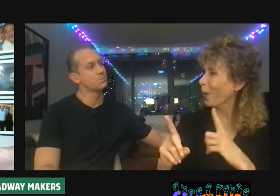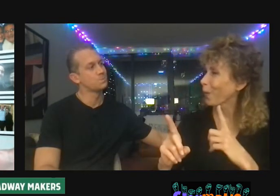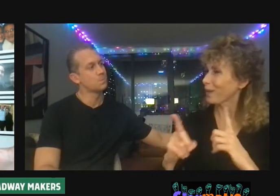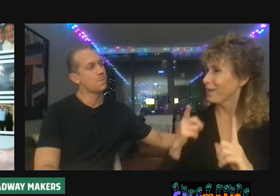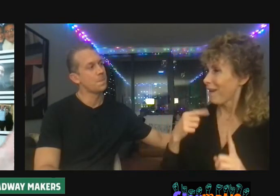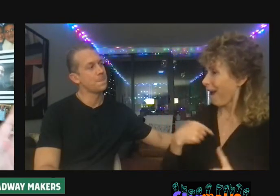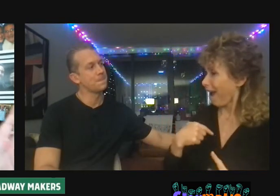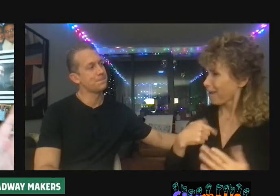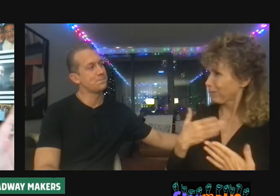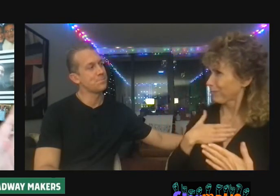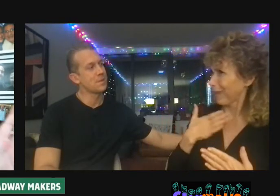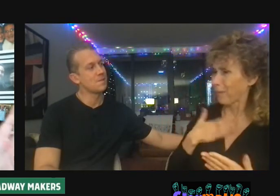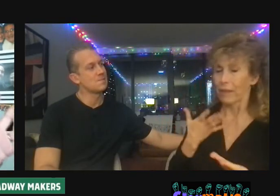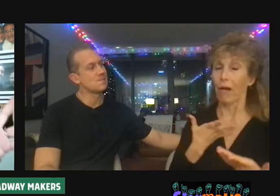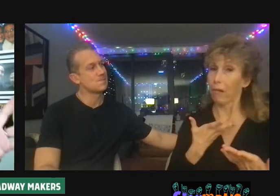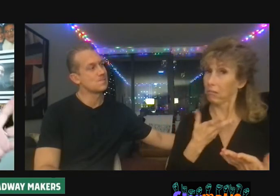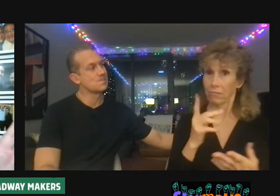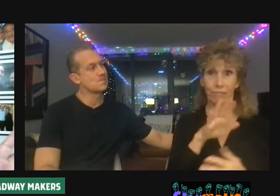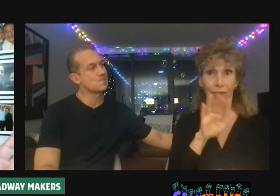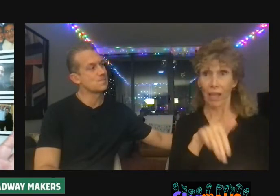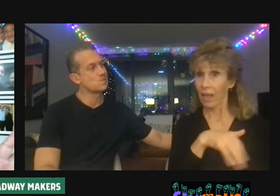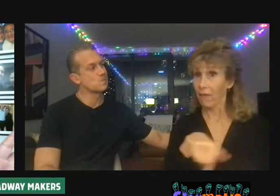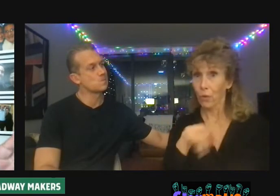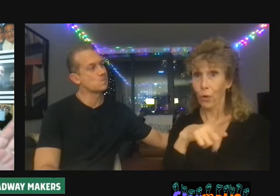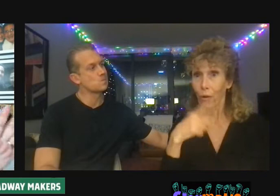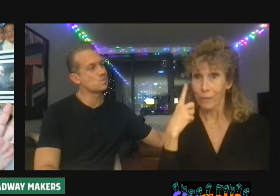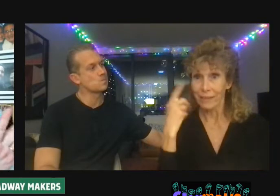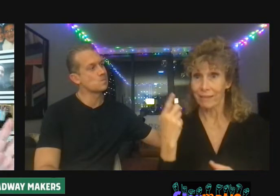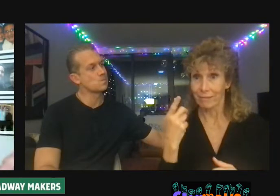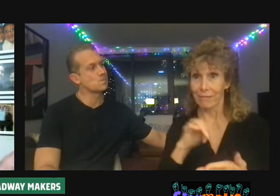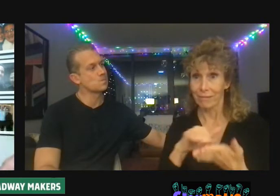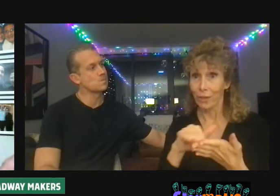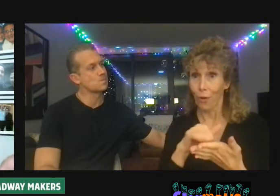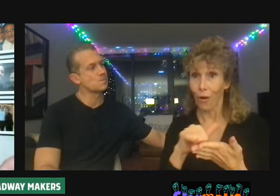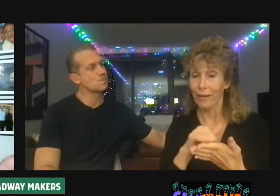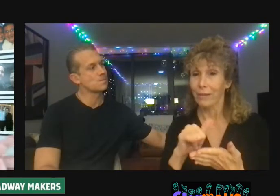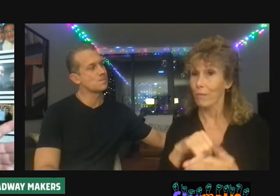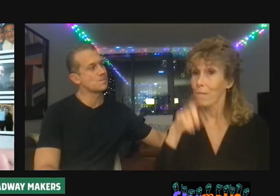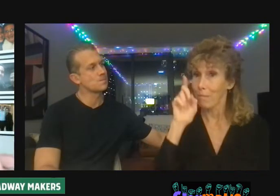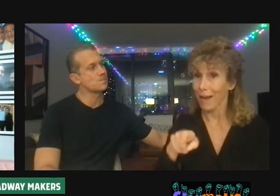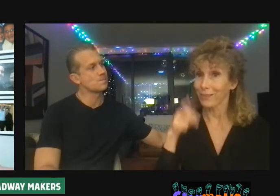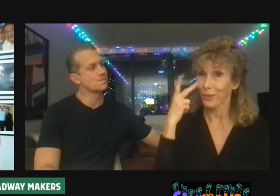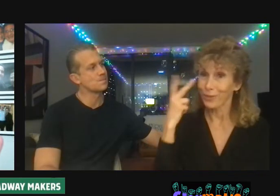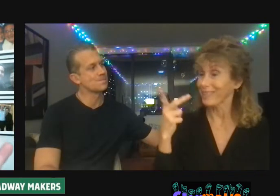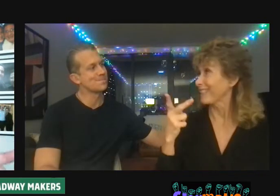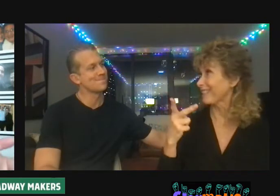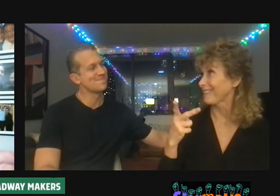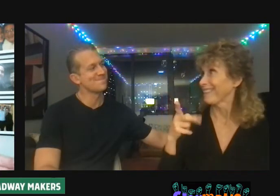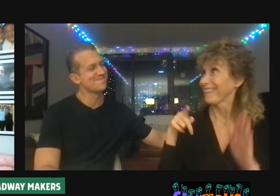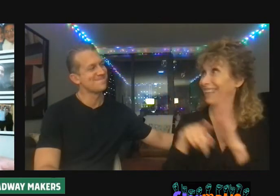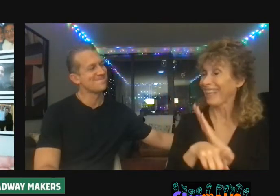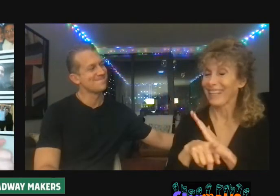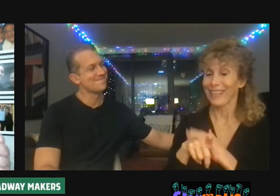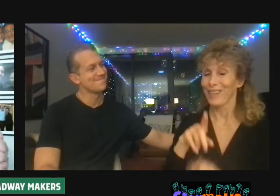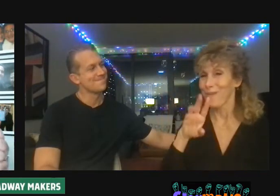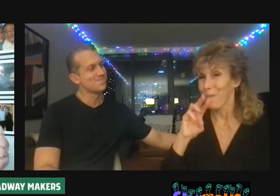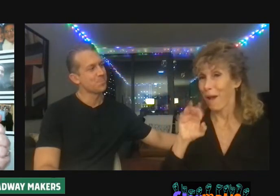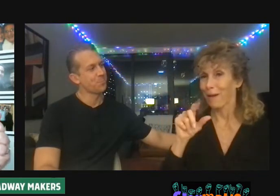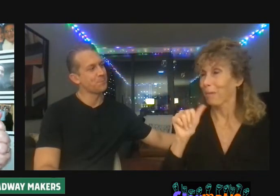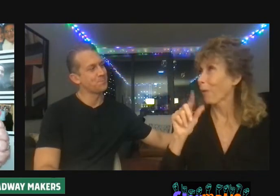going to New York, you have to go see To Kill a Mockingbird. It's such an incredible play, but this performance is